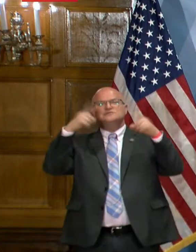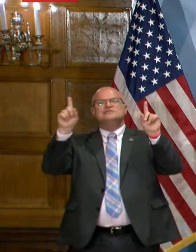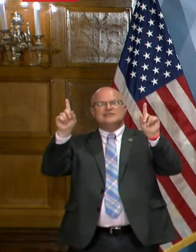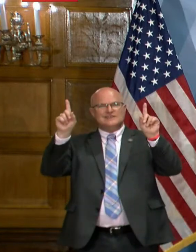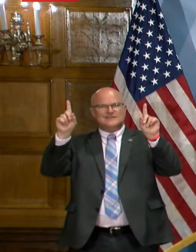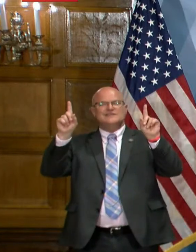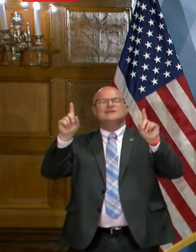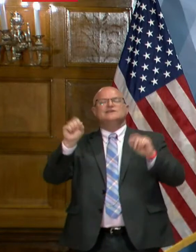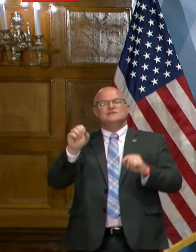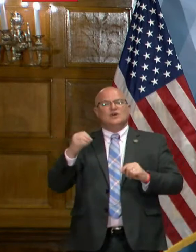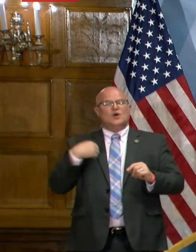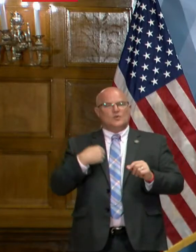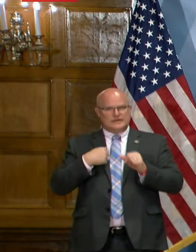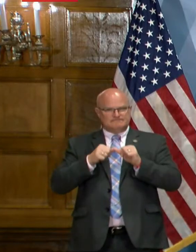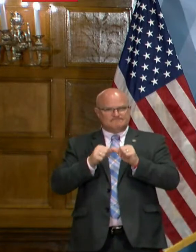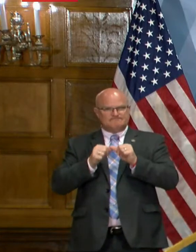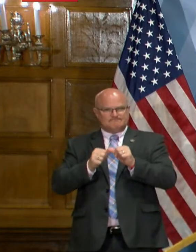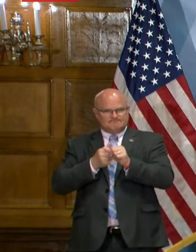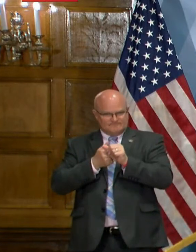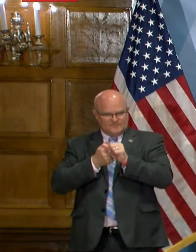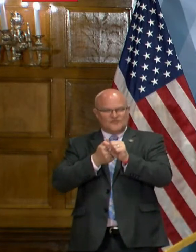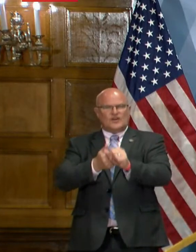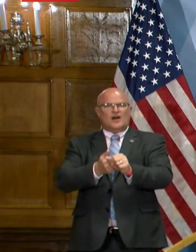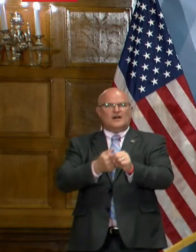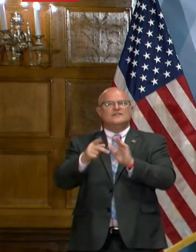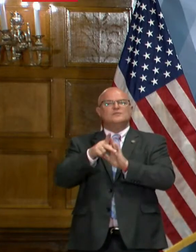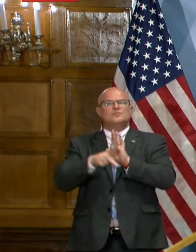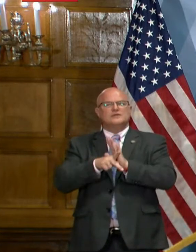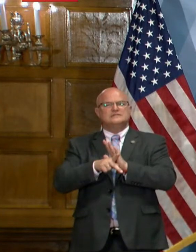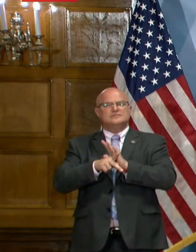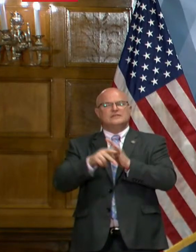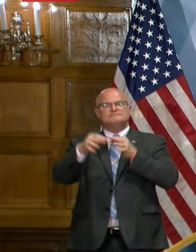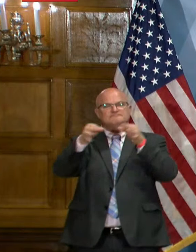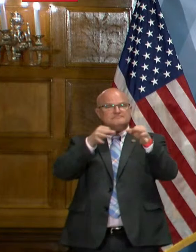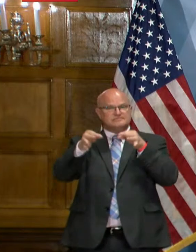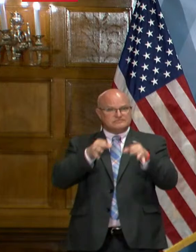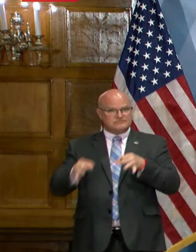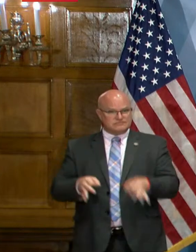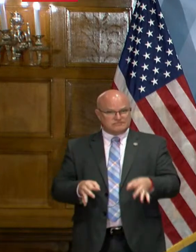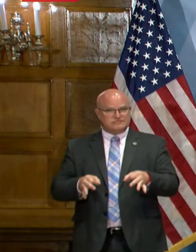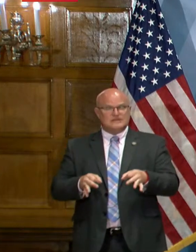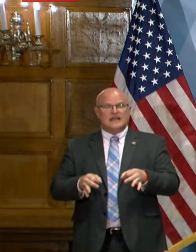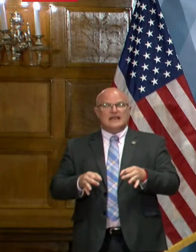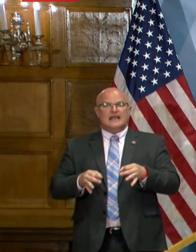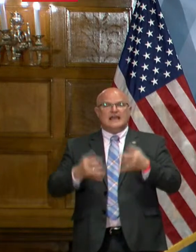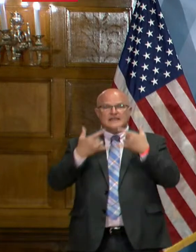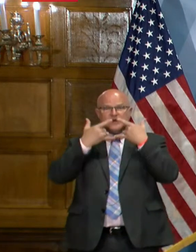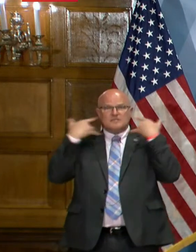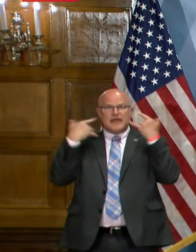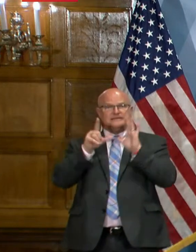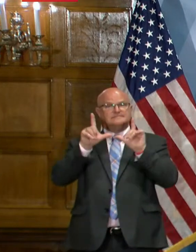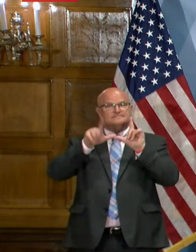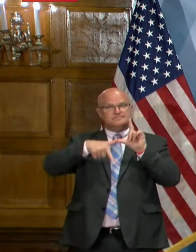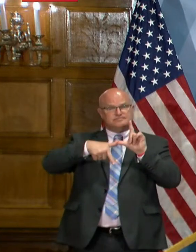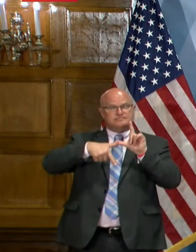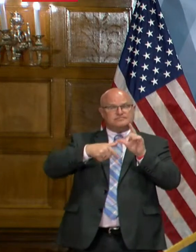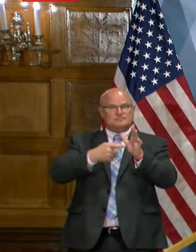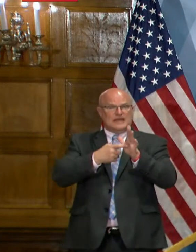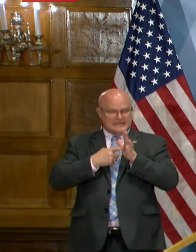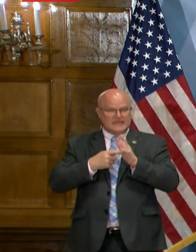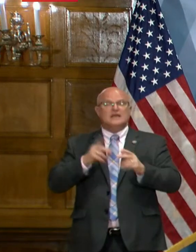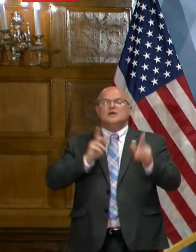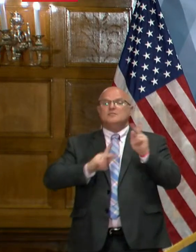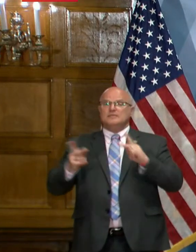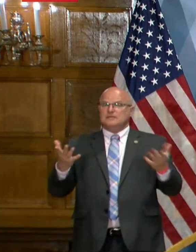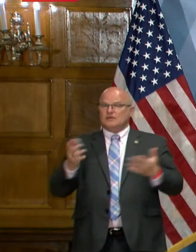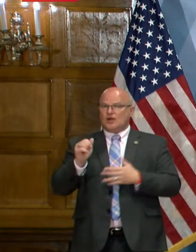and so we stuck with the principle that was outlined and the lifting of the mask mandate.